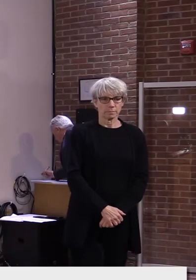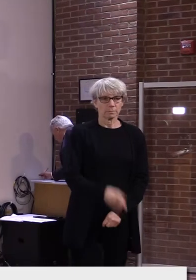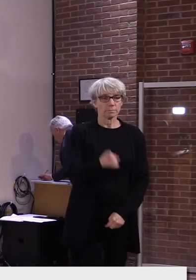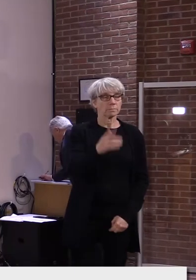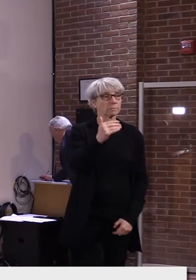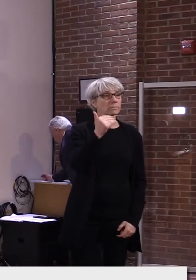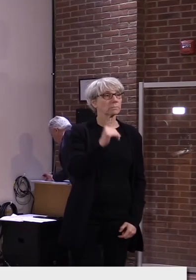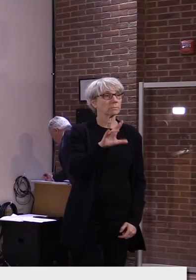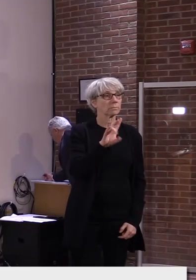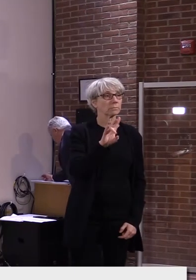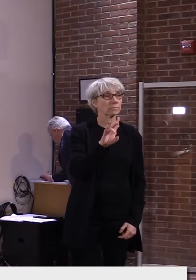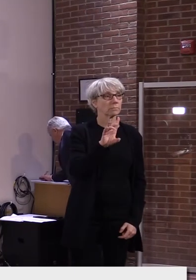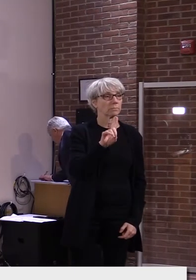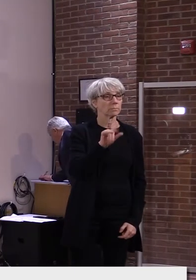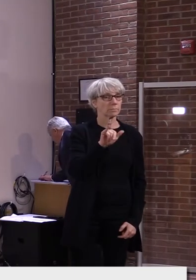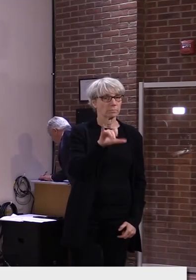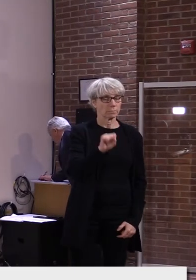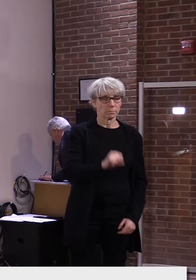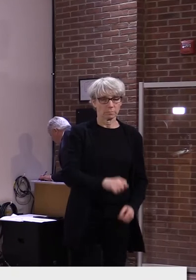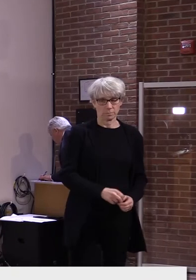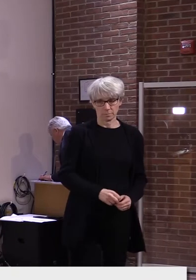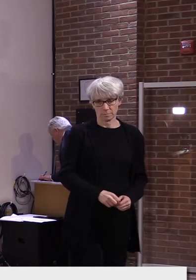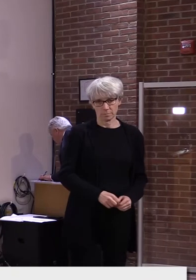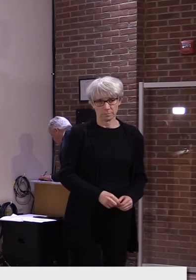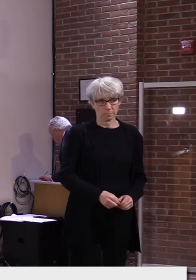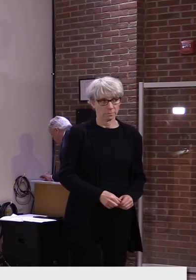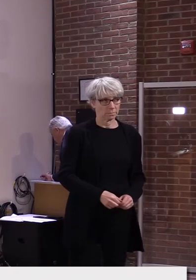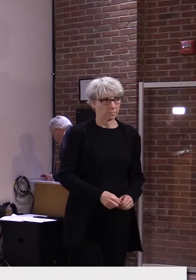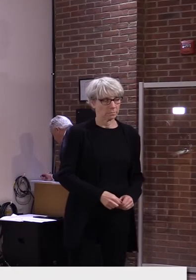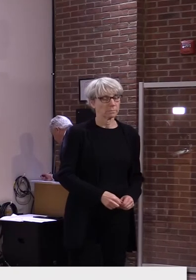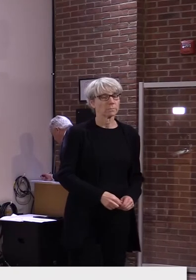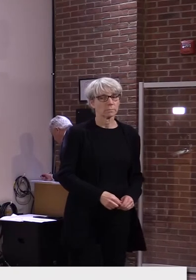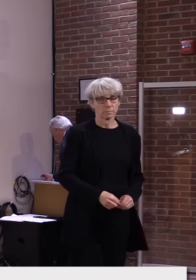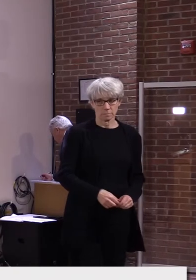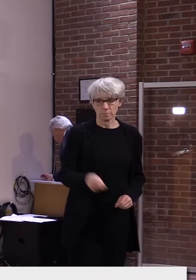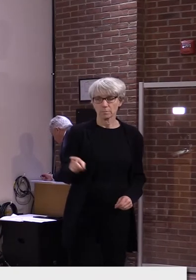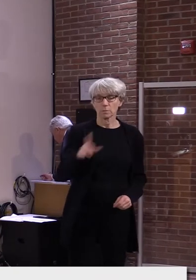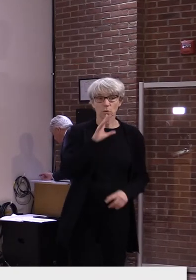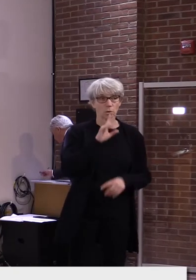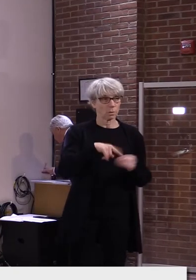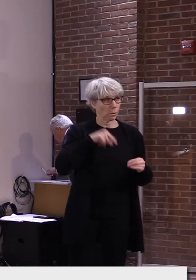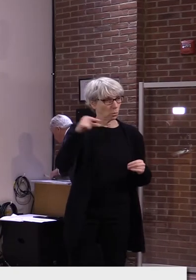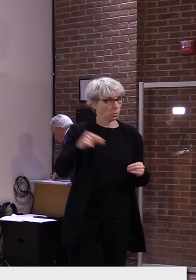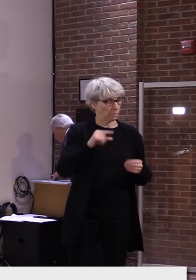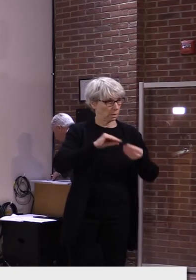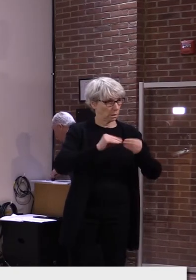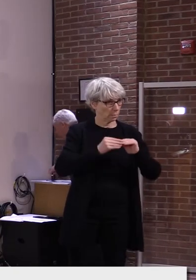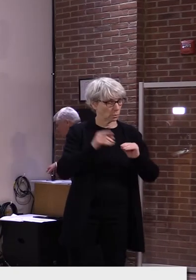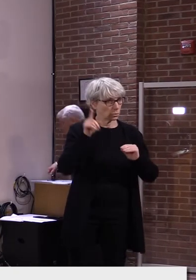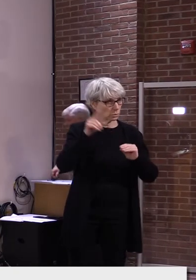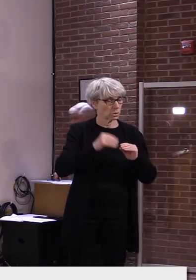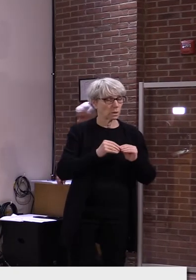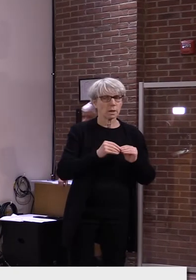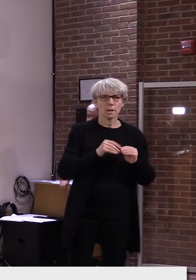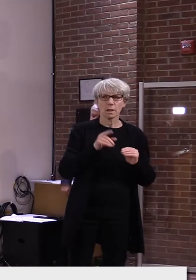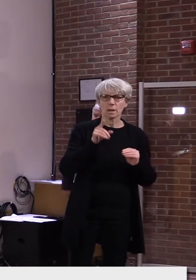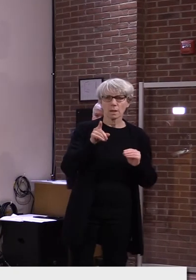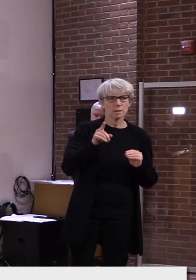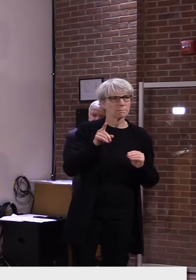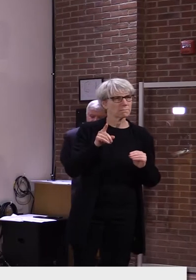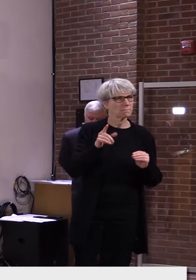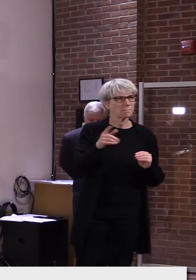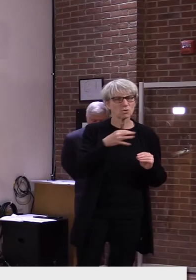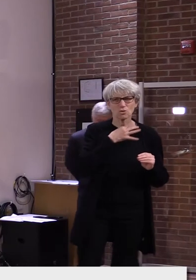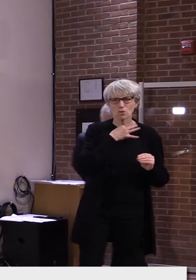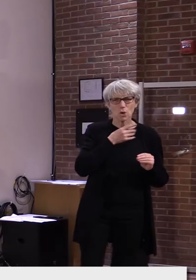Anne, 7 days. Hi, thanks. About those Quebec numbers, is there, who is ultimately making